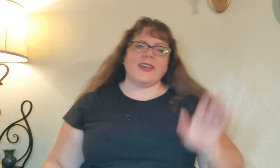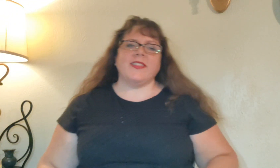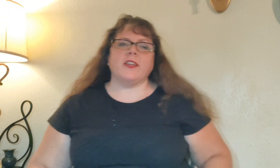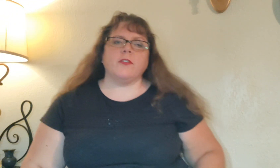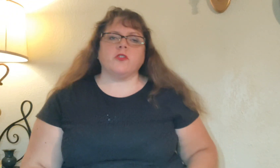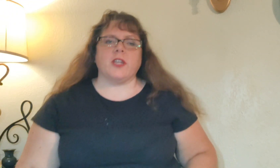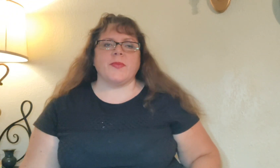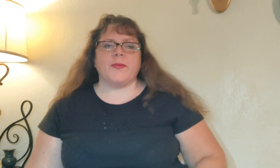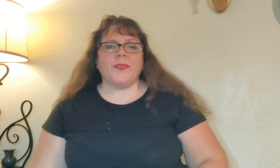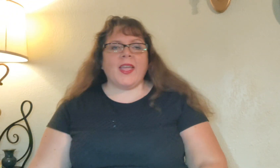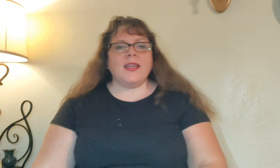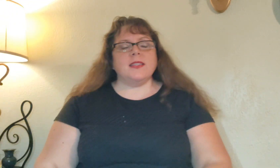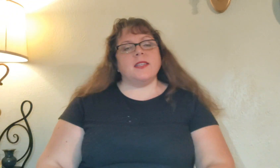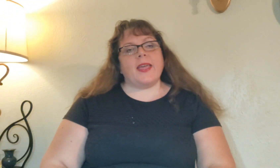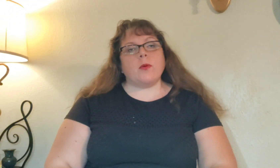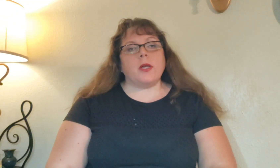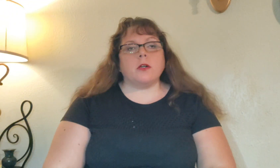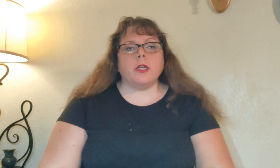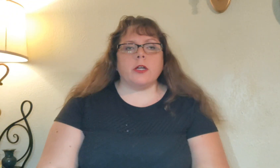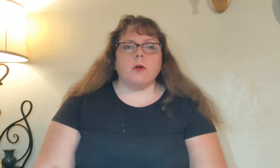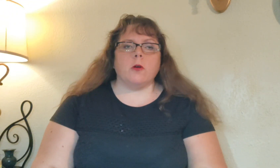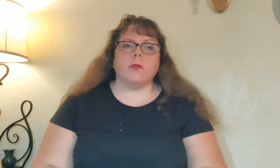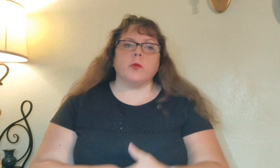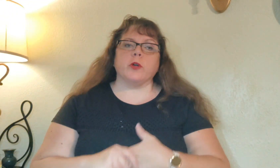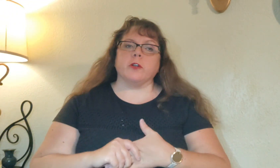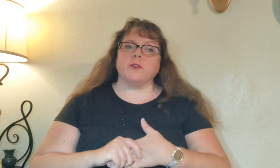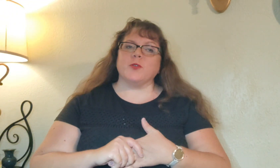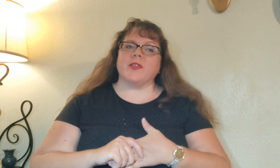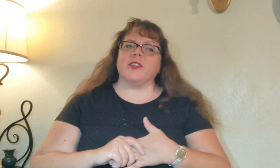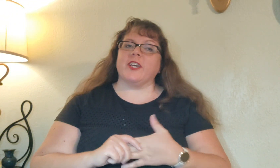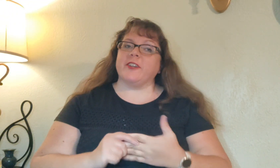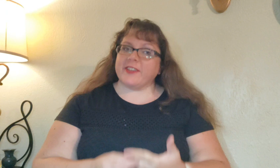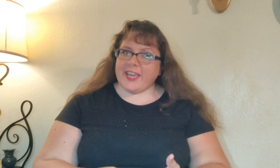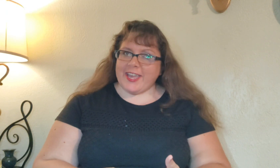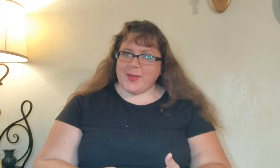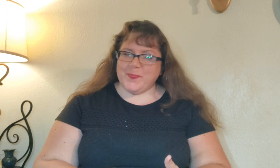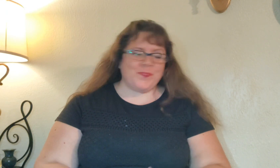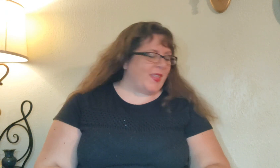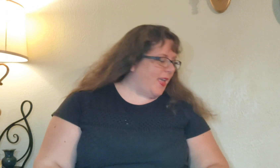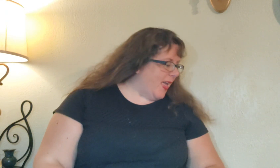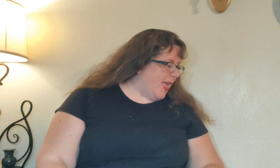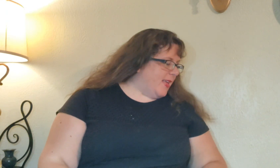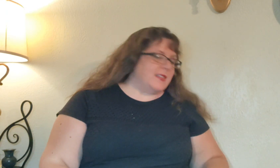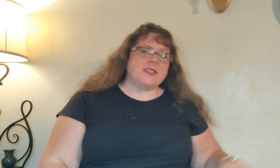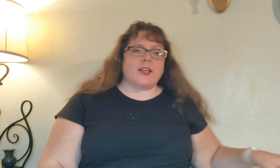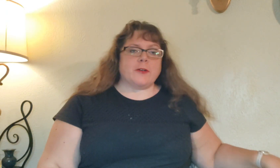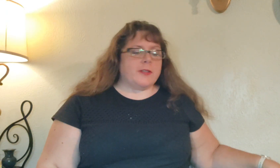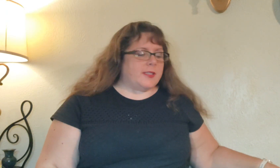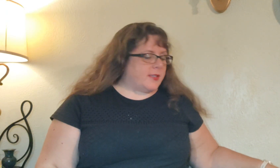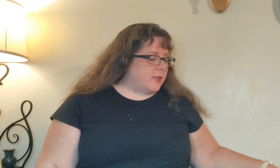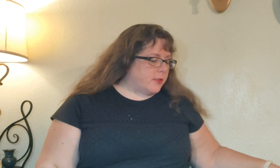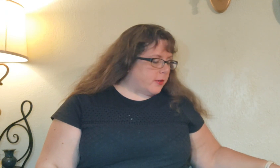Hi, thank you for joining me. Today we are going to go over words with the letter K. So let's get